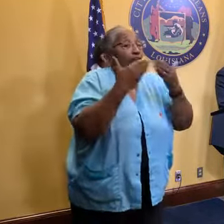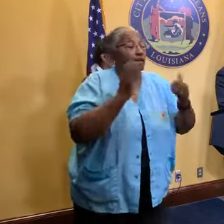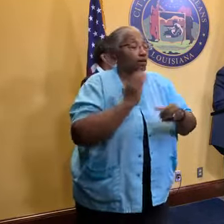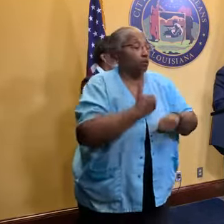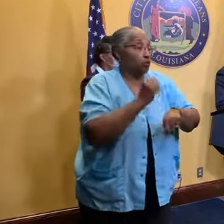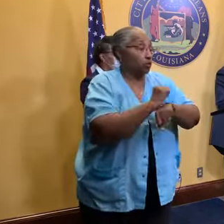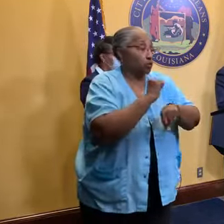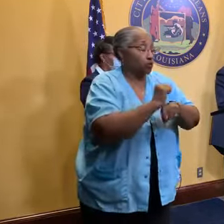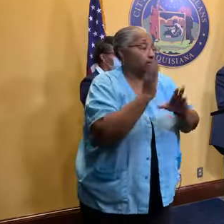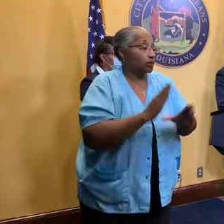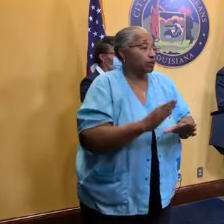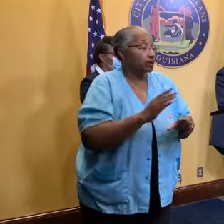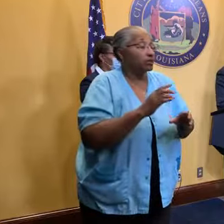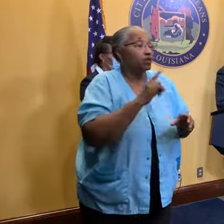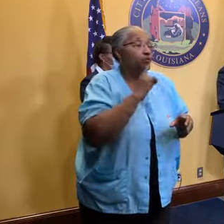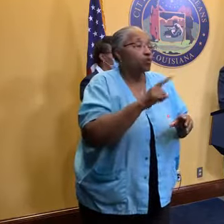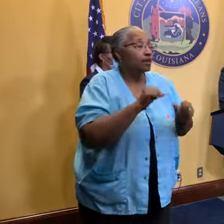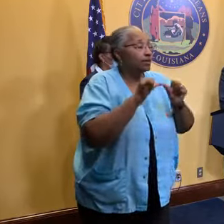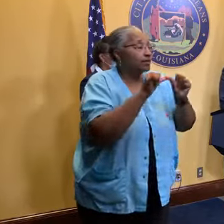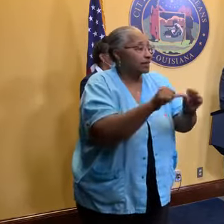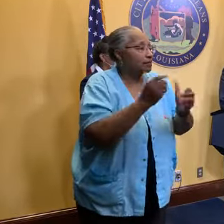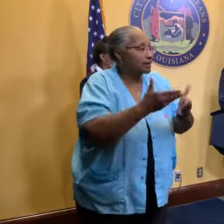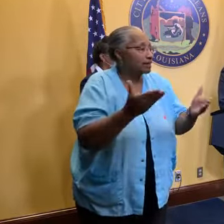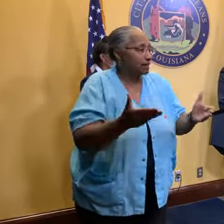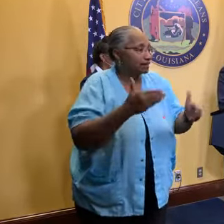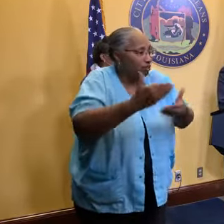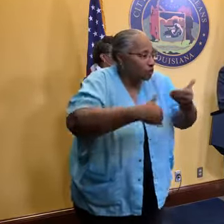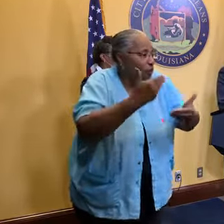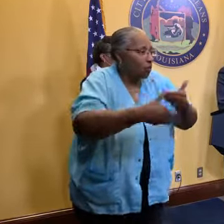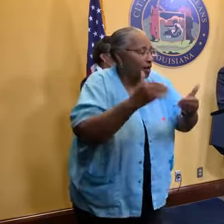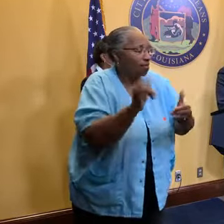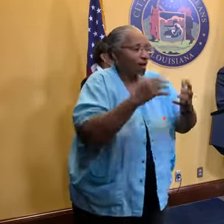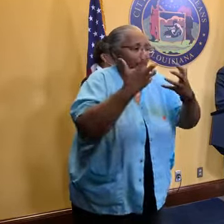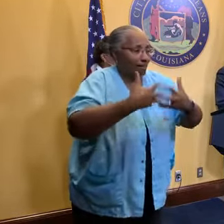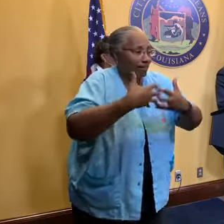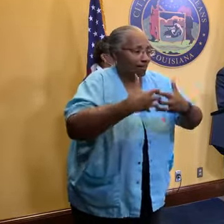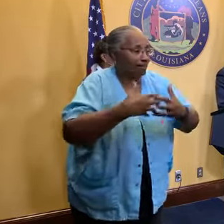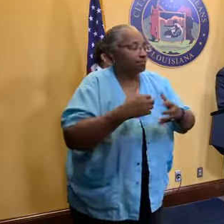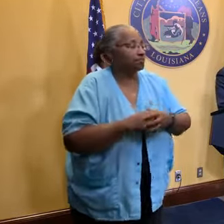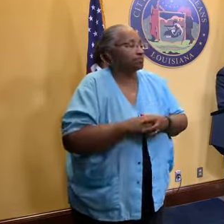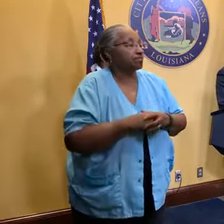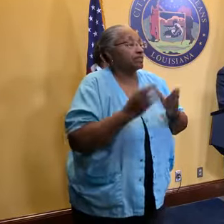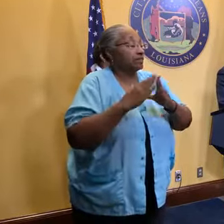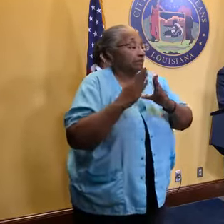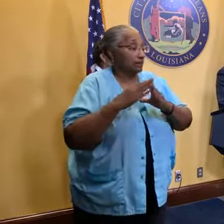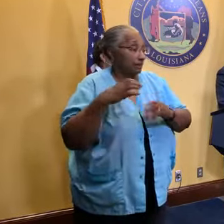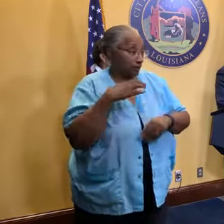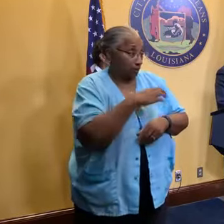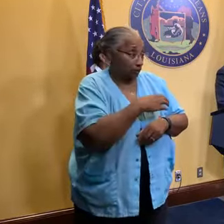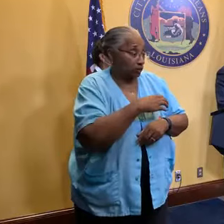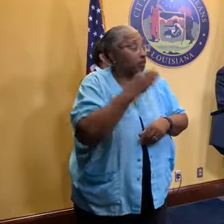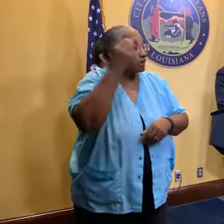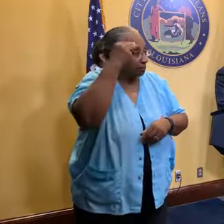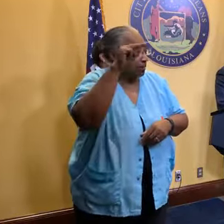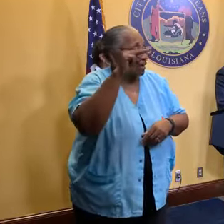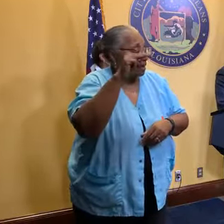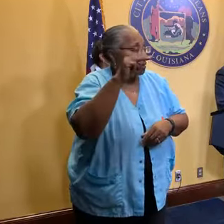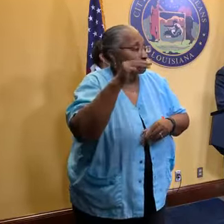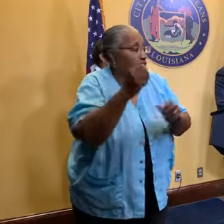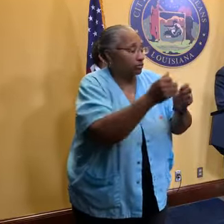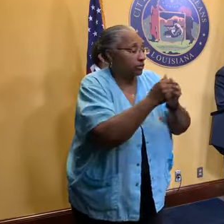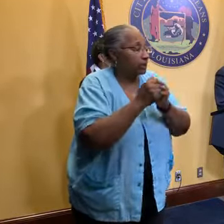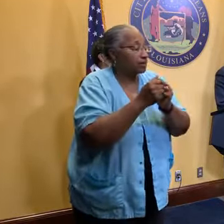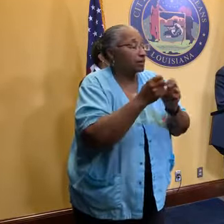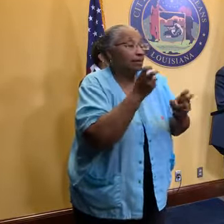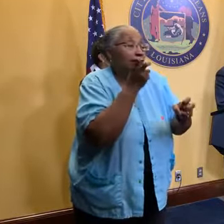are really the engine that keeps it going, and of course the mayor and her leadership, and certainly the city council. It had been certainly a